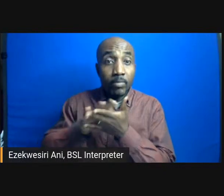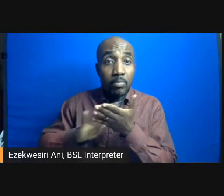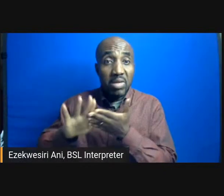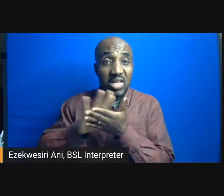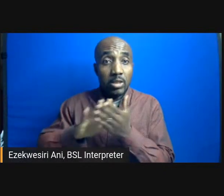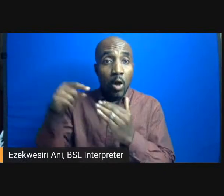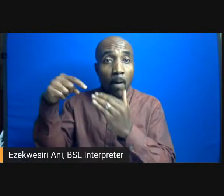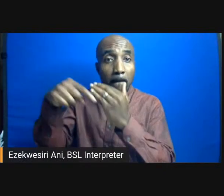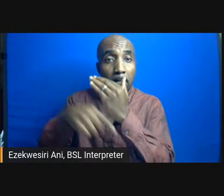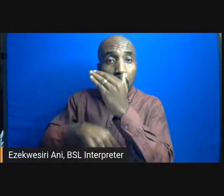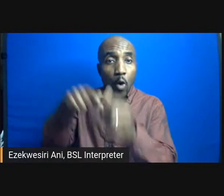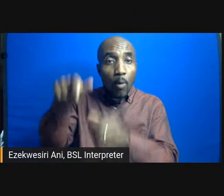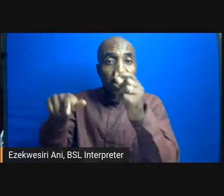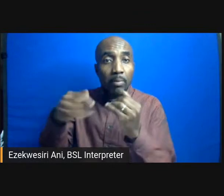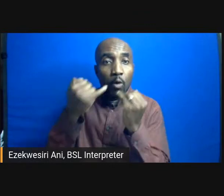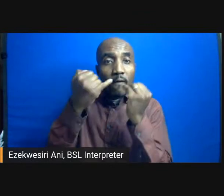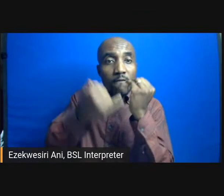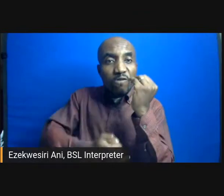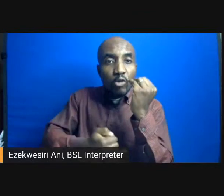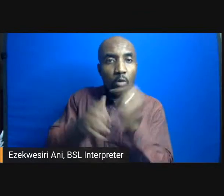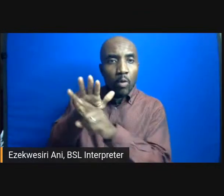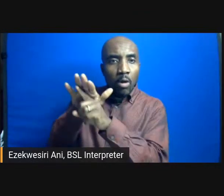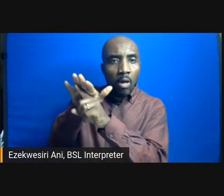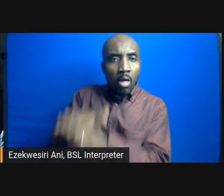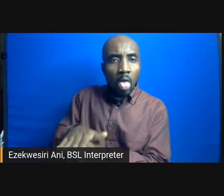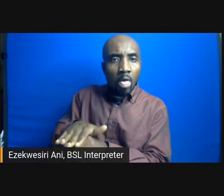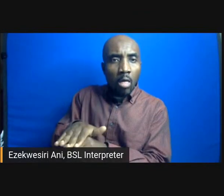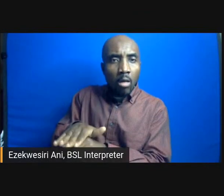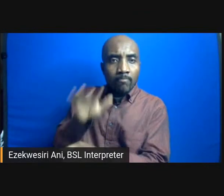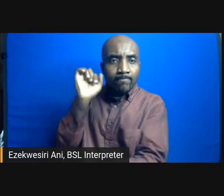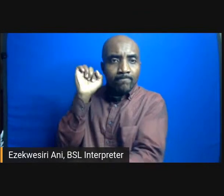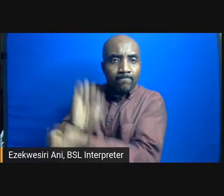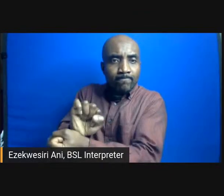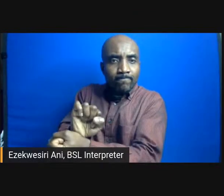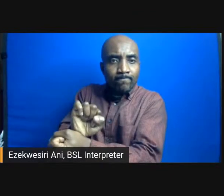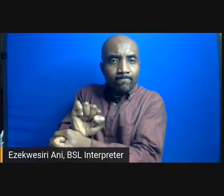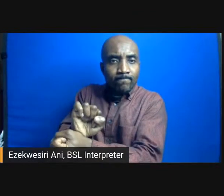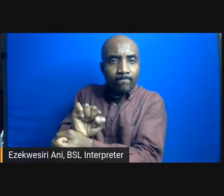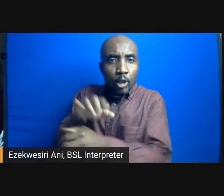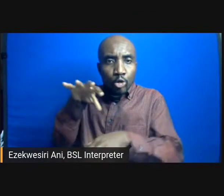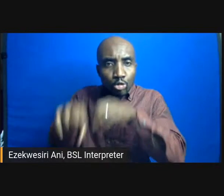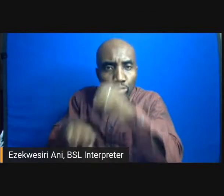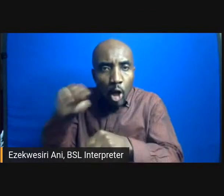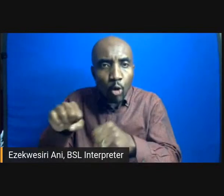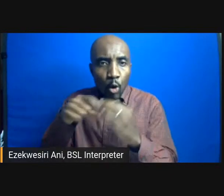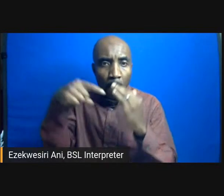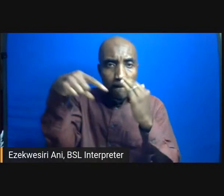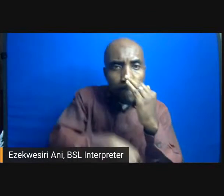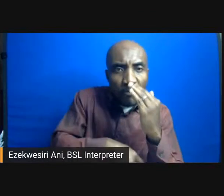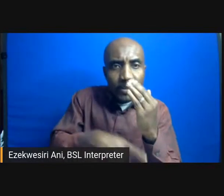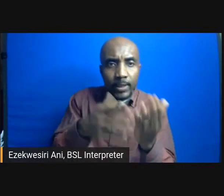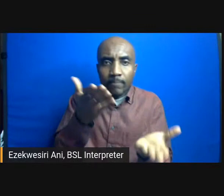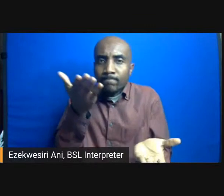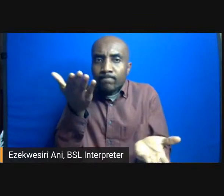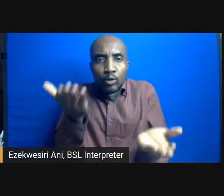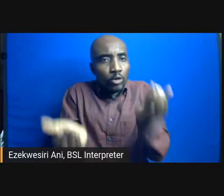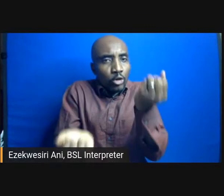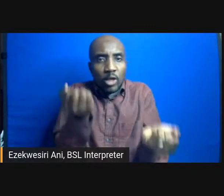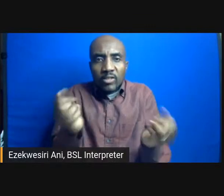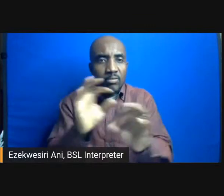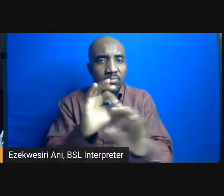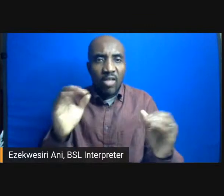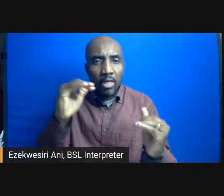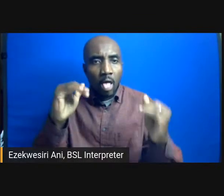poorest and the most vulnerable in the chains of poverty and injustice. The majority of